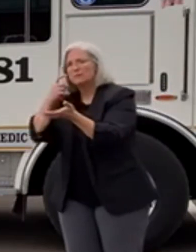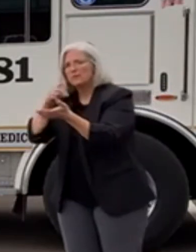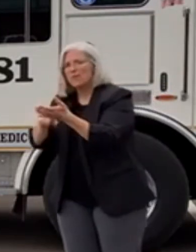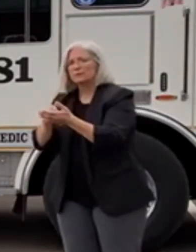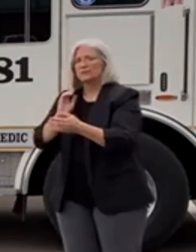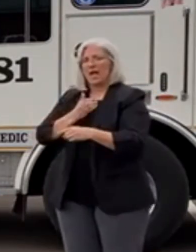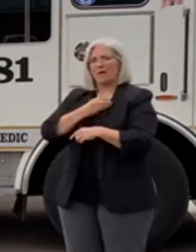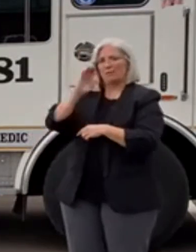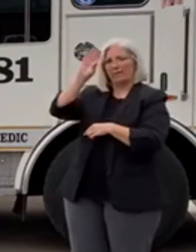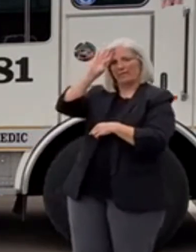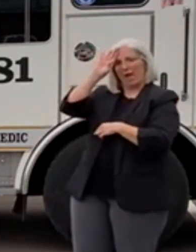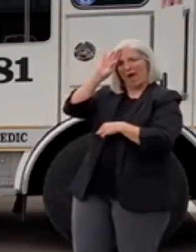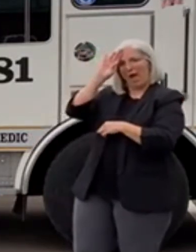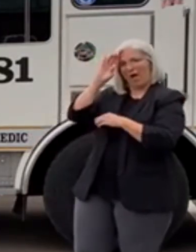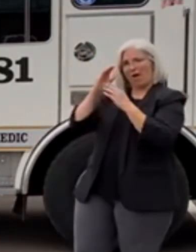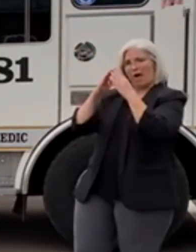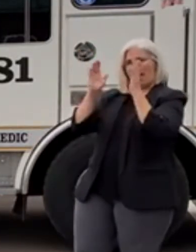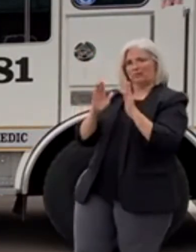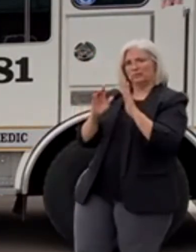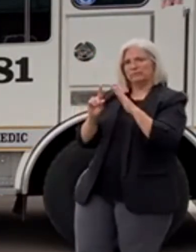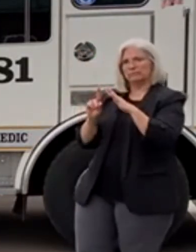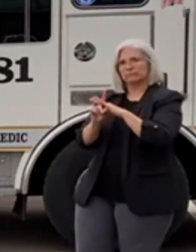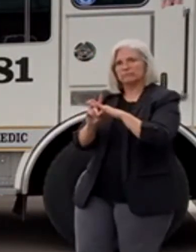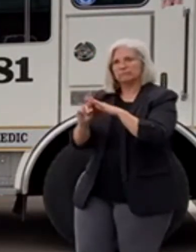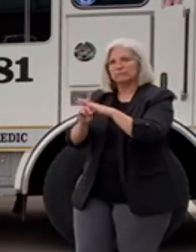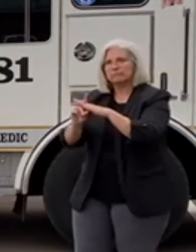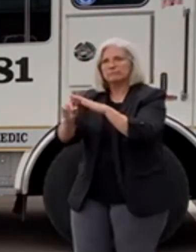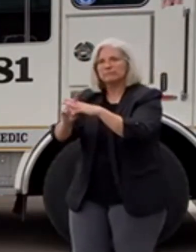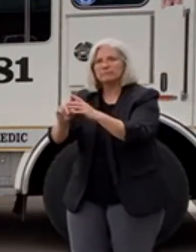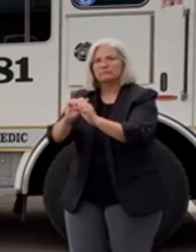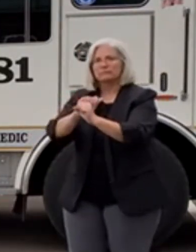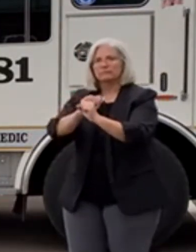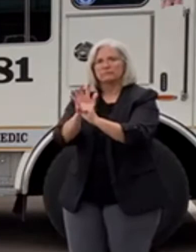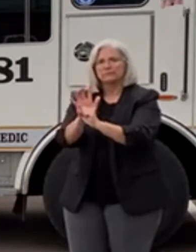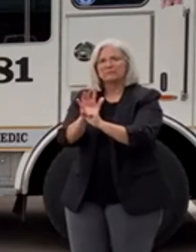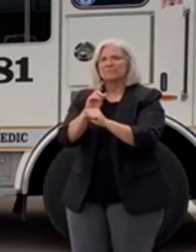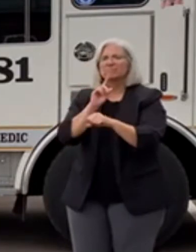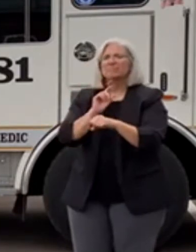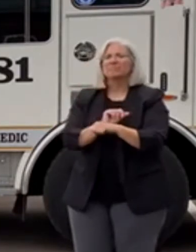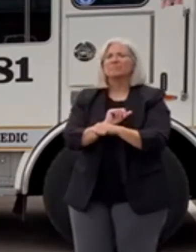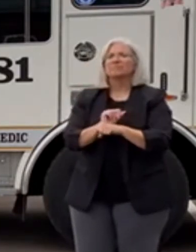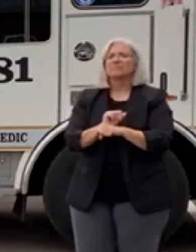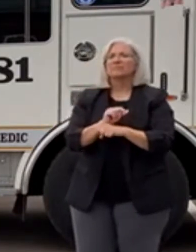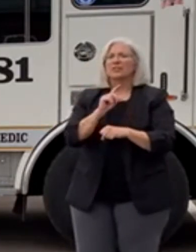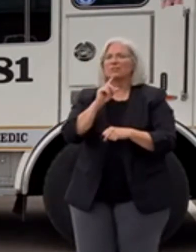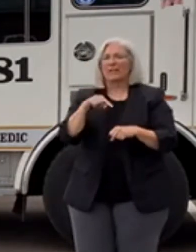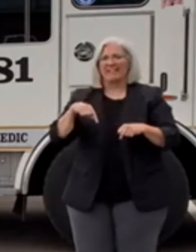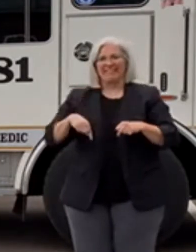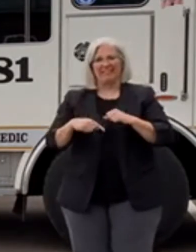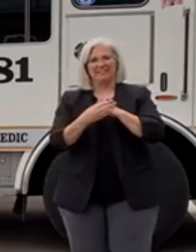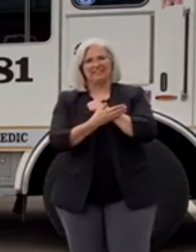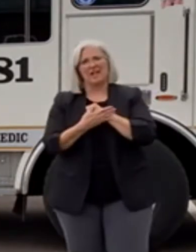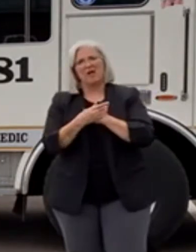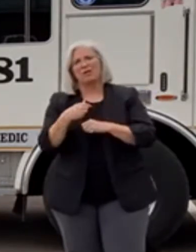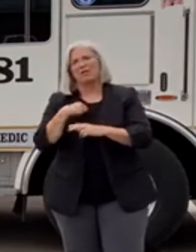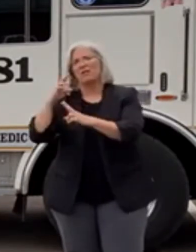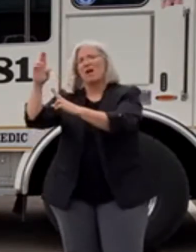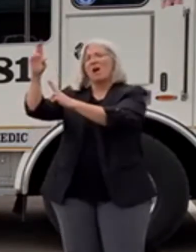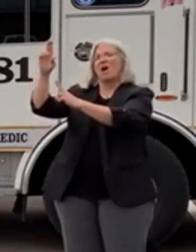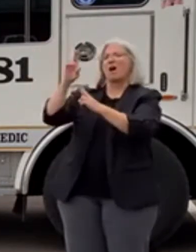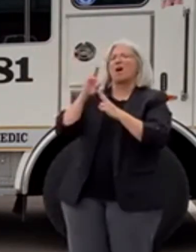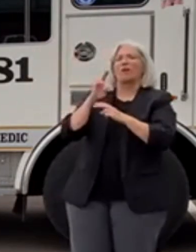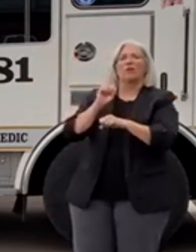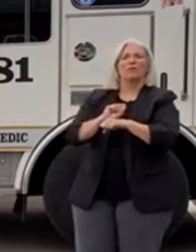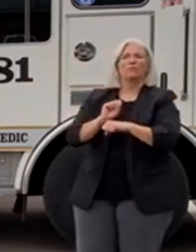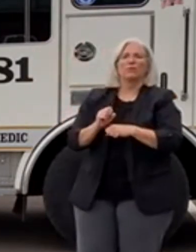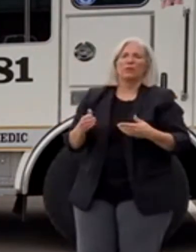But this is a pretty amazing county, and I'm very proud and honored and humbled to work for this county because of the resiliency that Santa